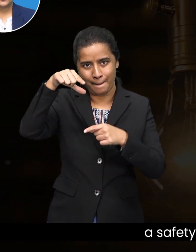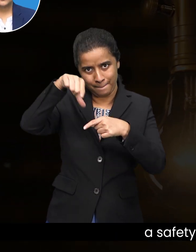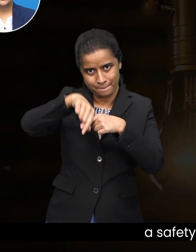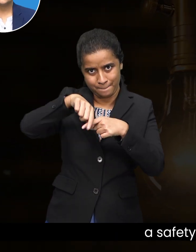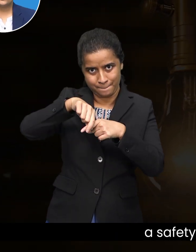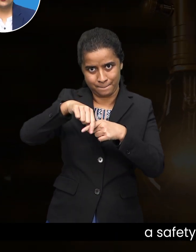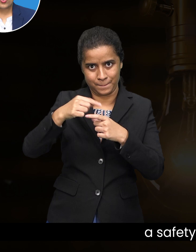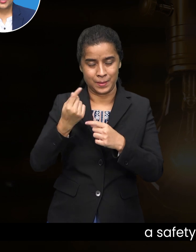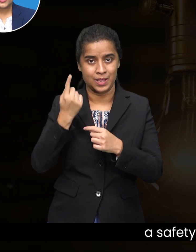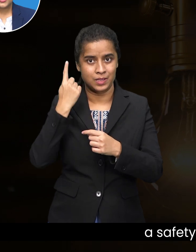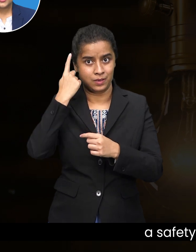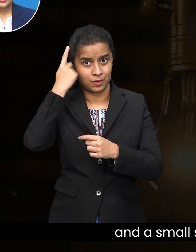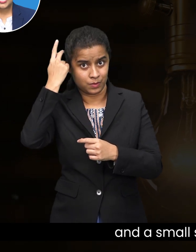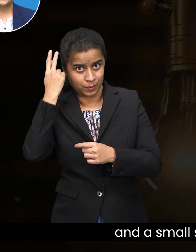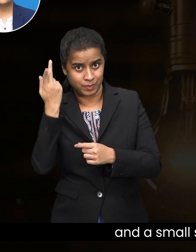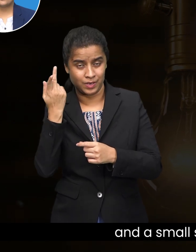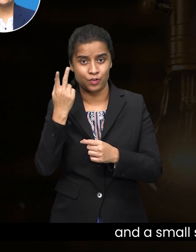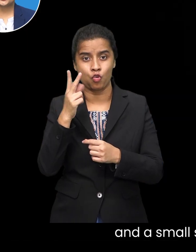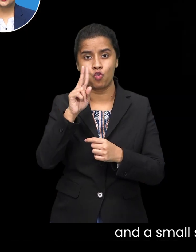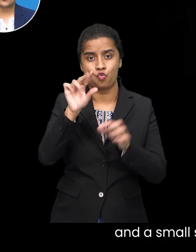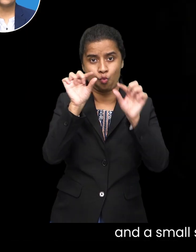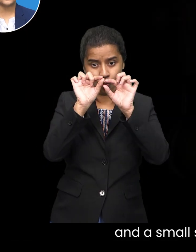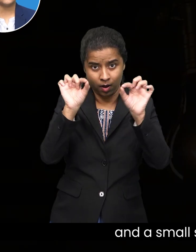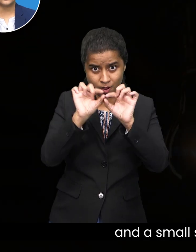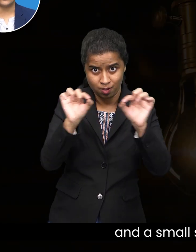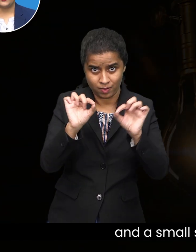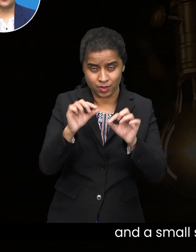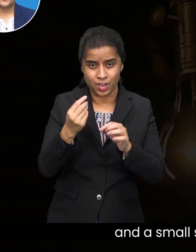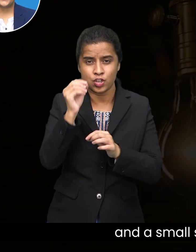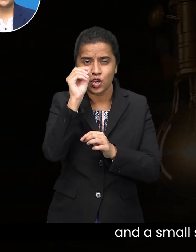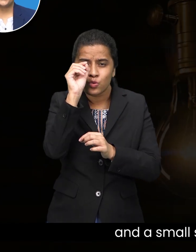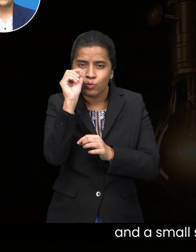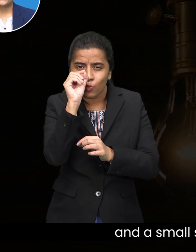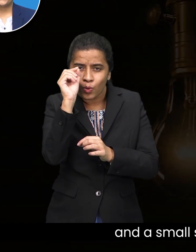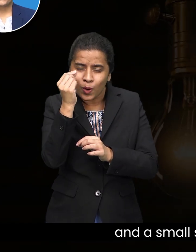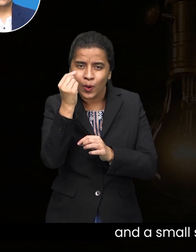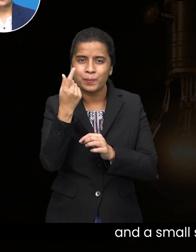pin, 2 wires, and a small sheet of thermocol.